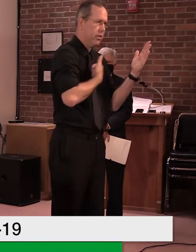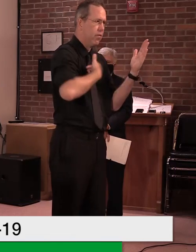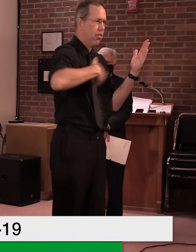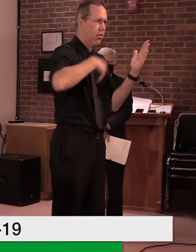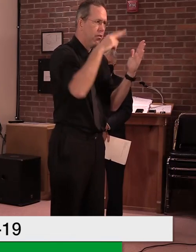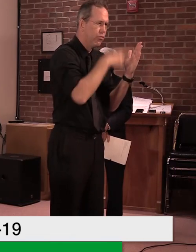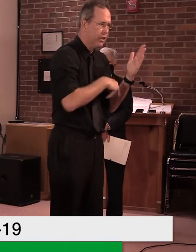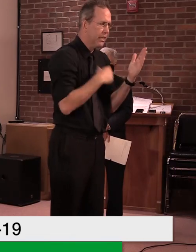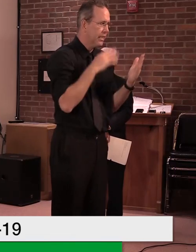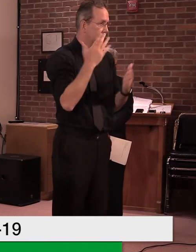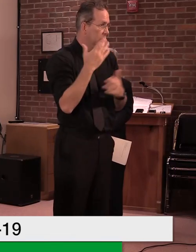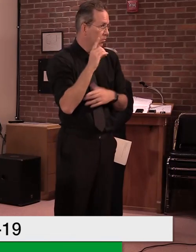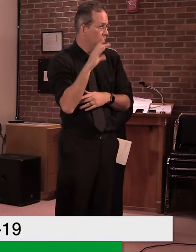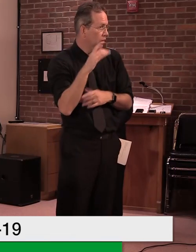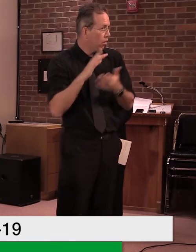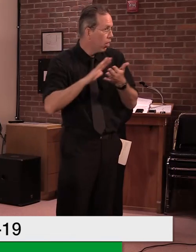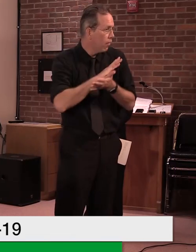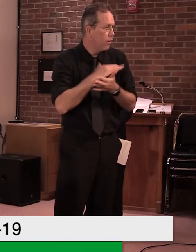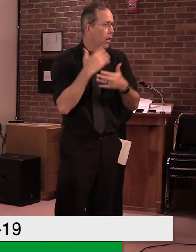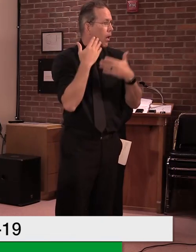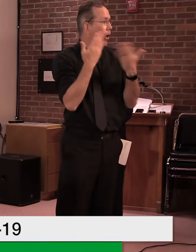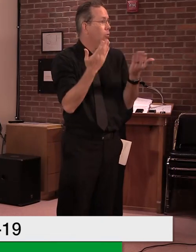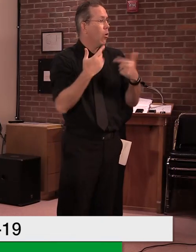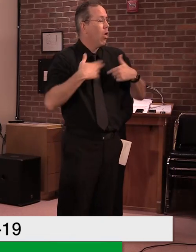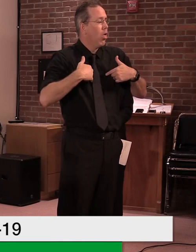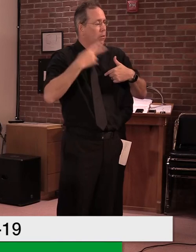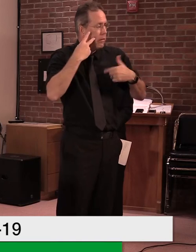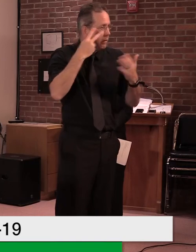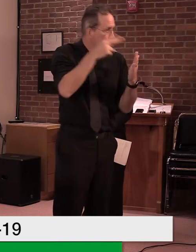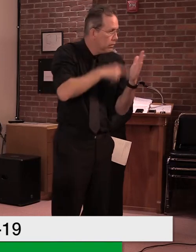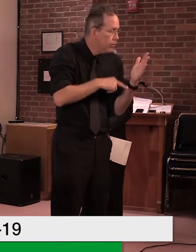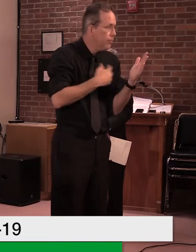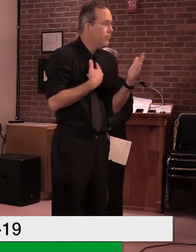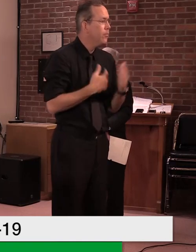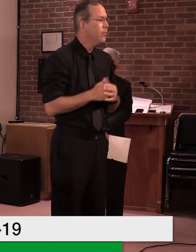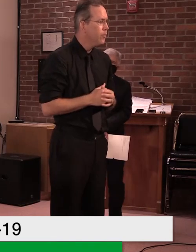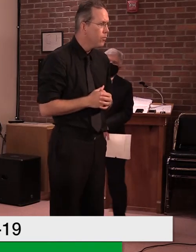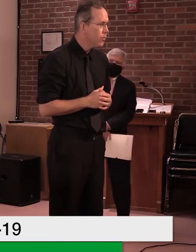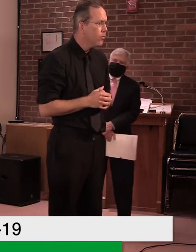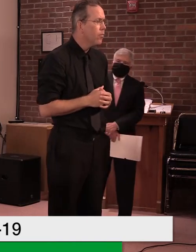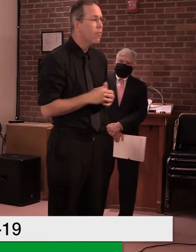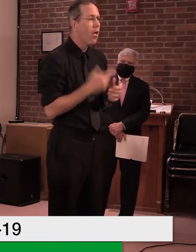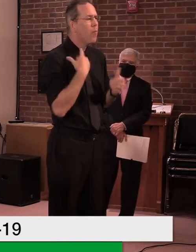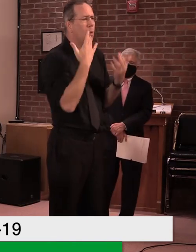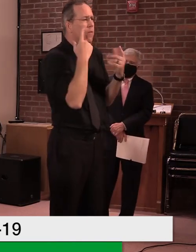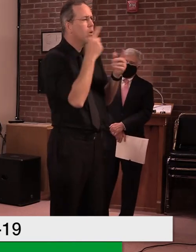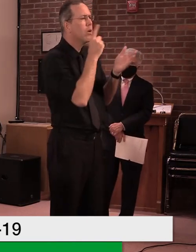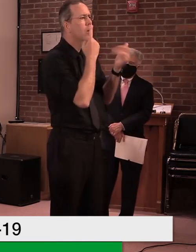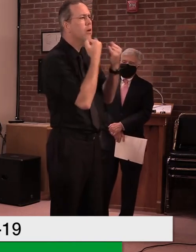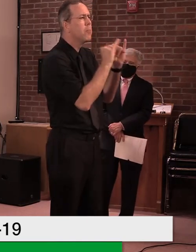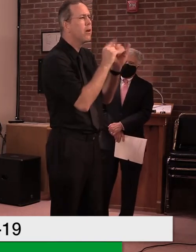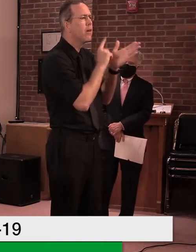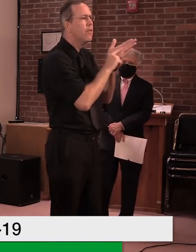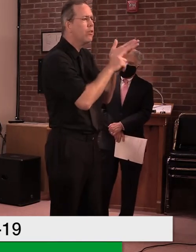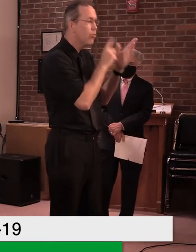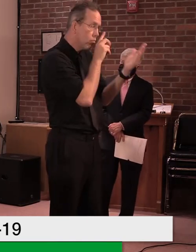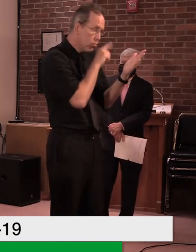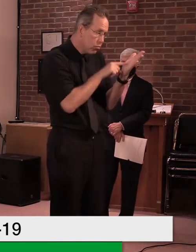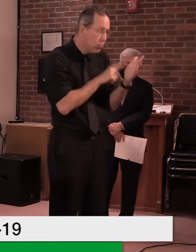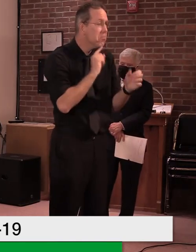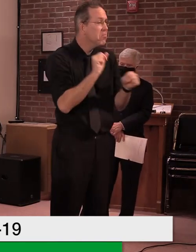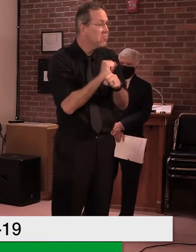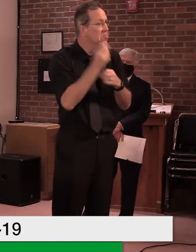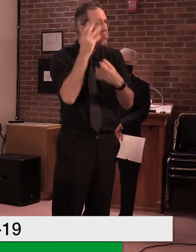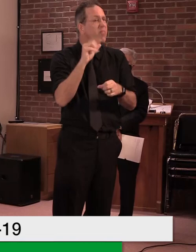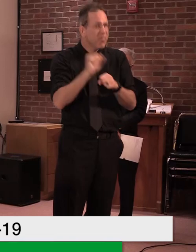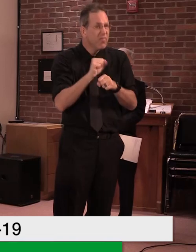entity that we have contracted with to give us that independent investigation comes up with. And if they come to that conclusion, then